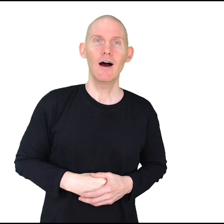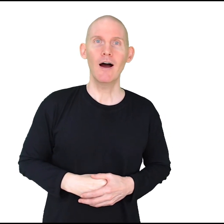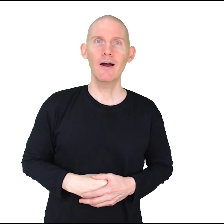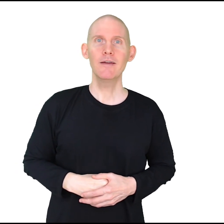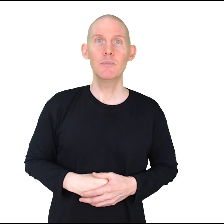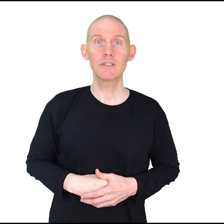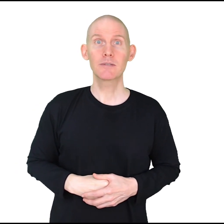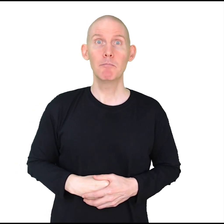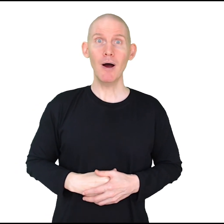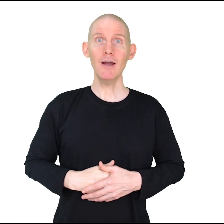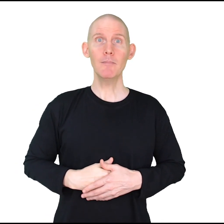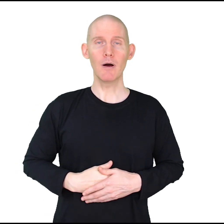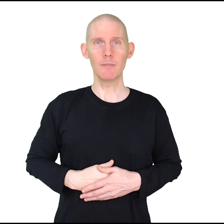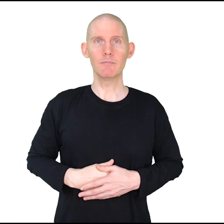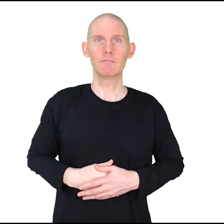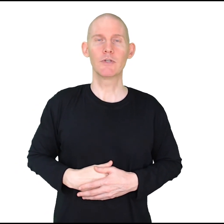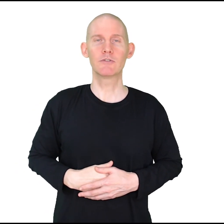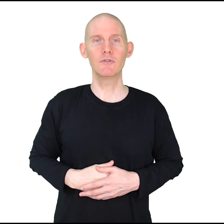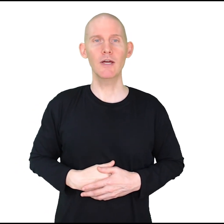I miss my mom? Let's do that.